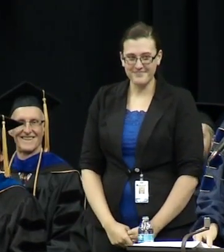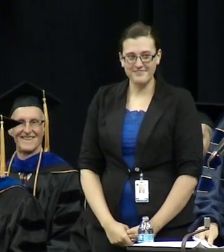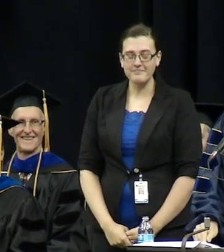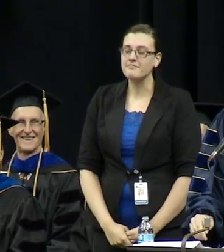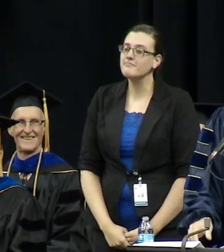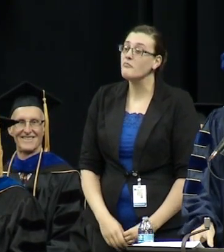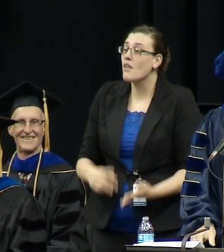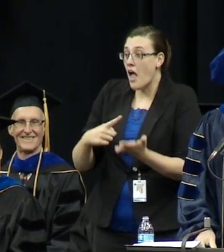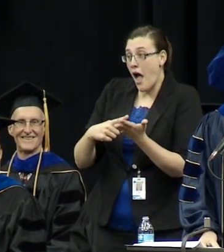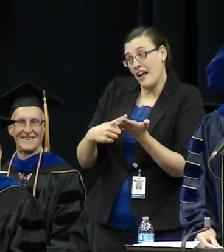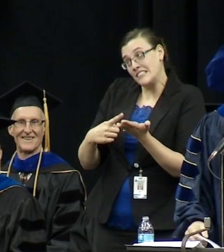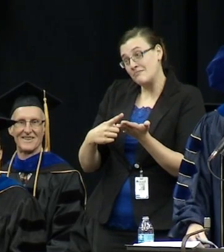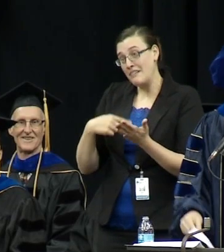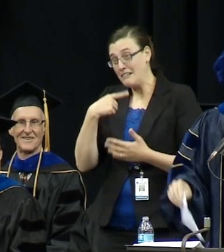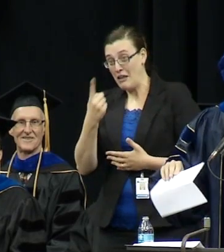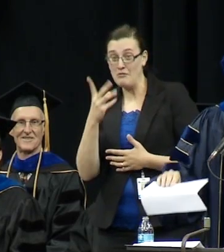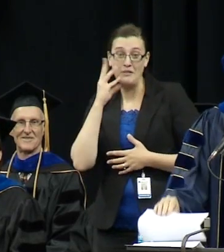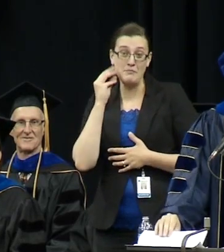I speak from experience.